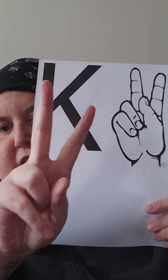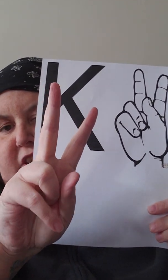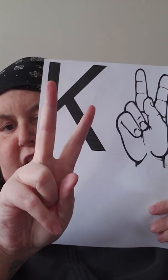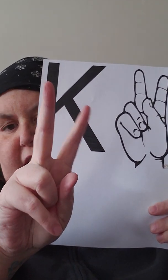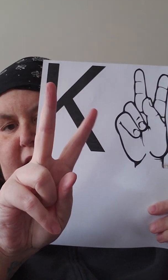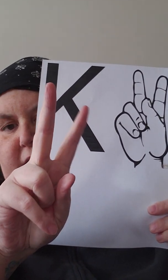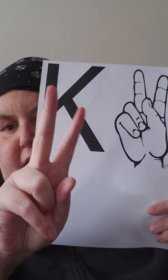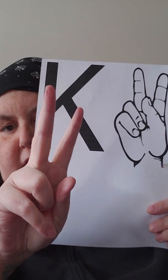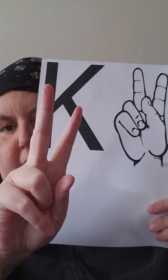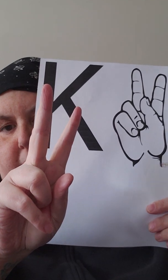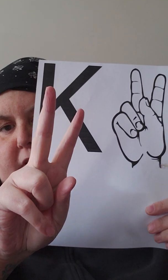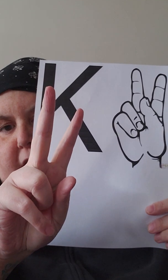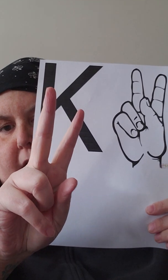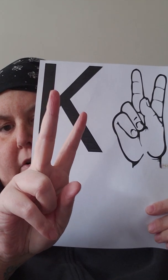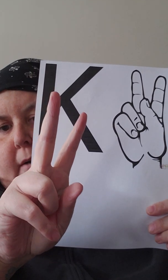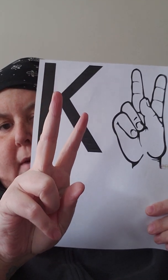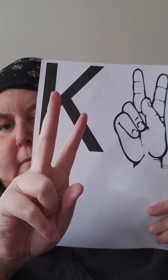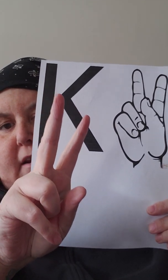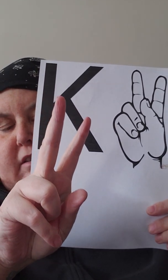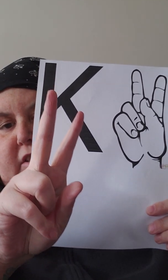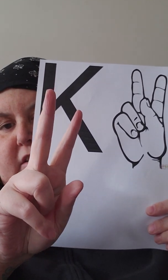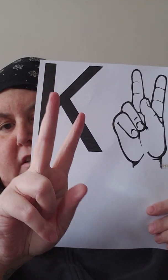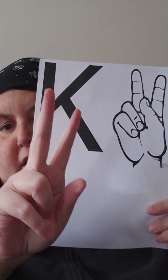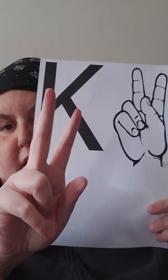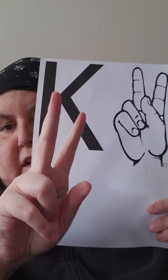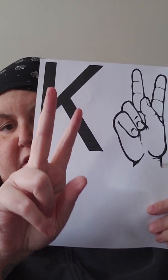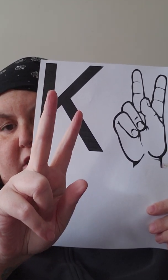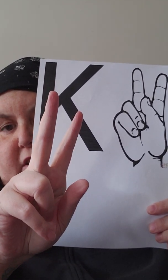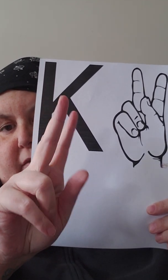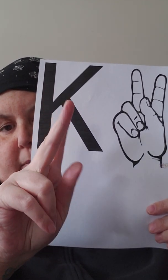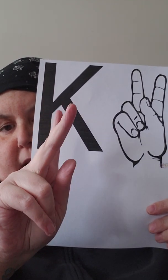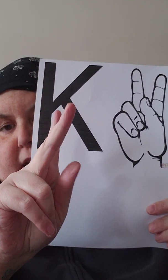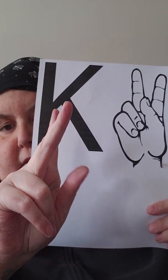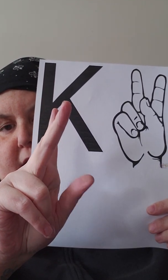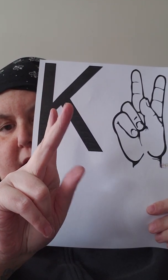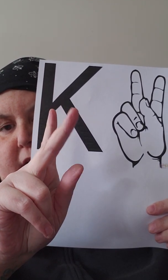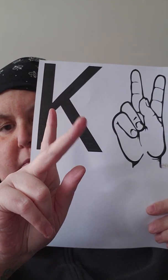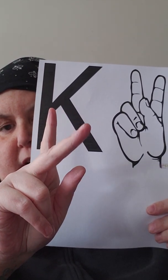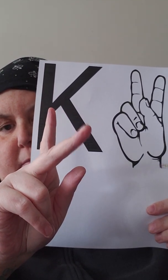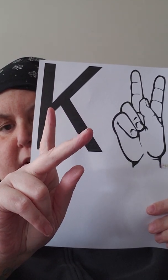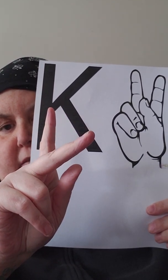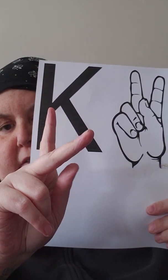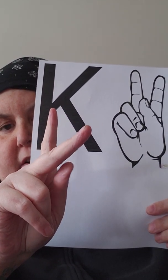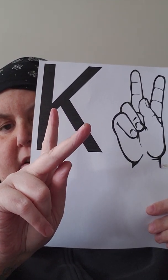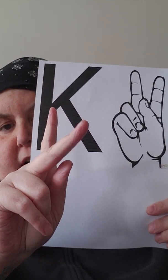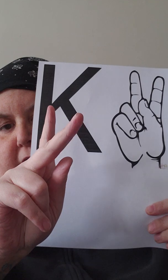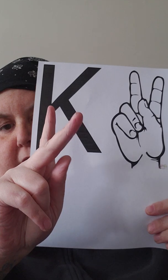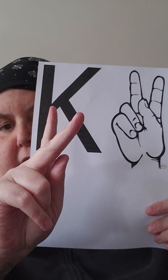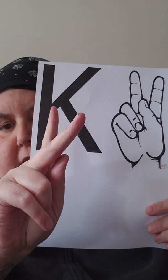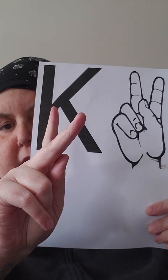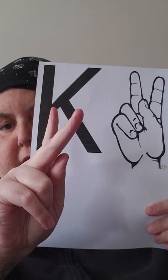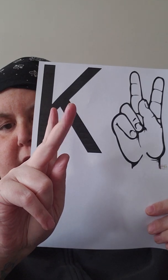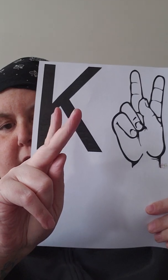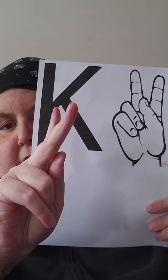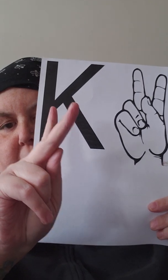just kind of V out, or maybe it's just instincts for me. And then you just bring the middle finger and the